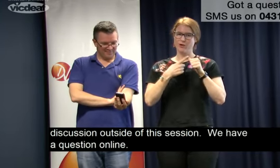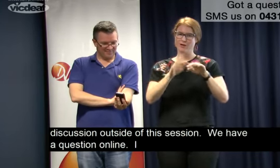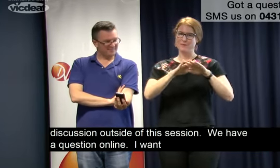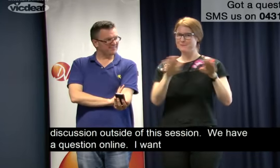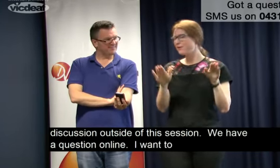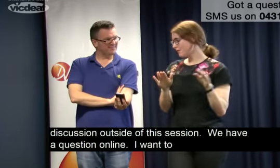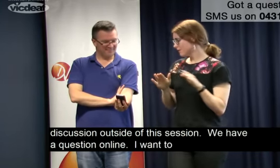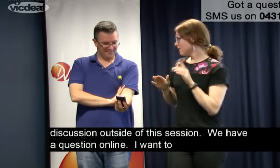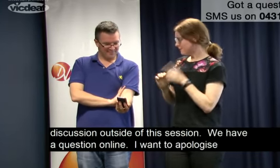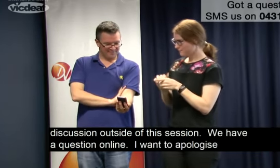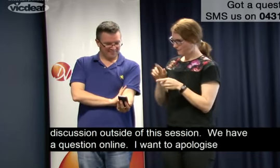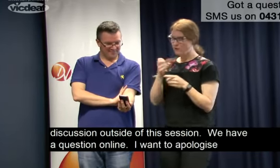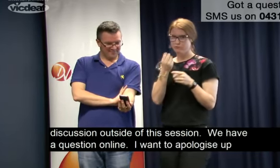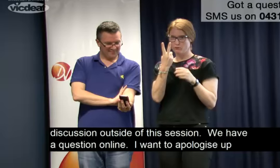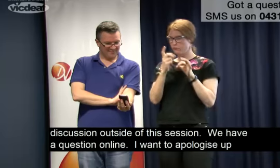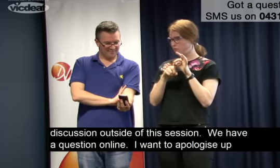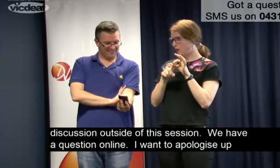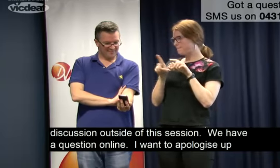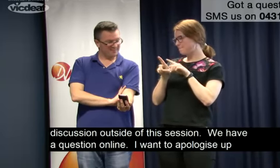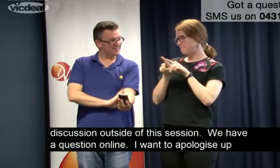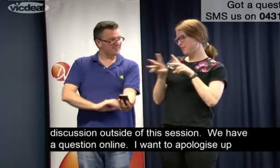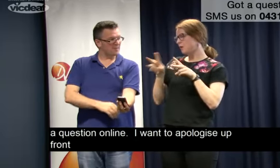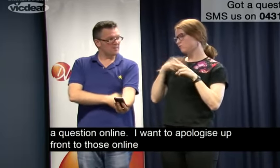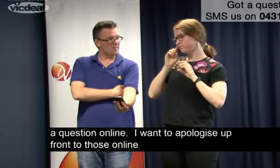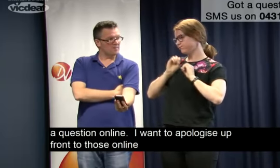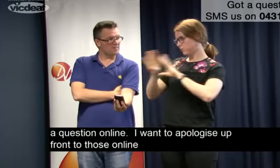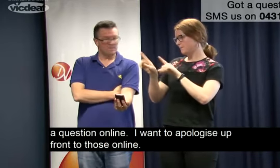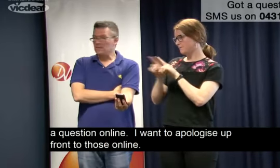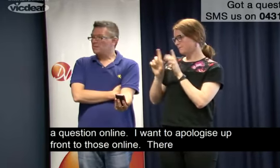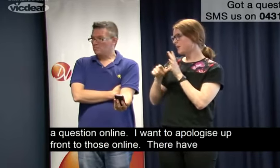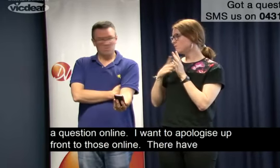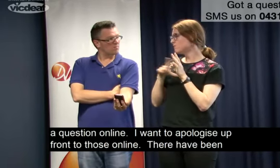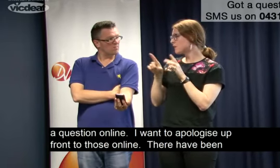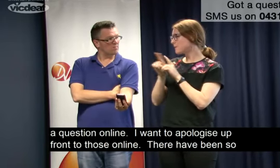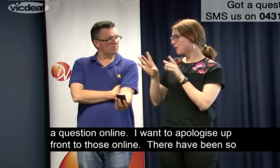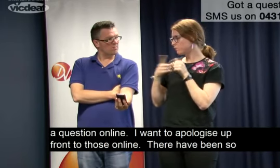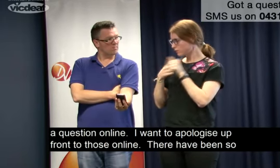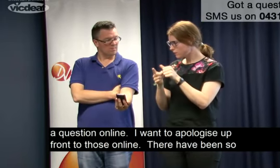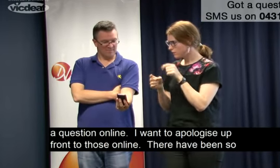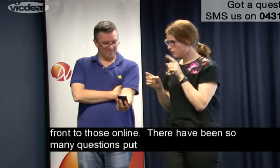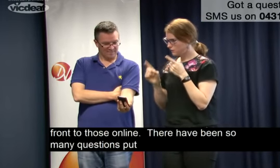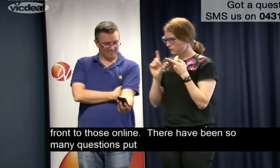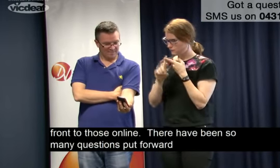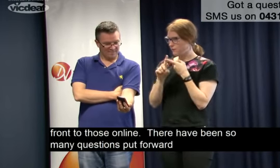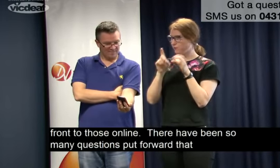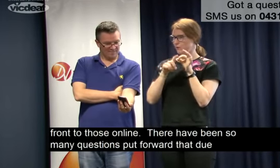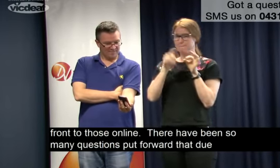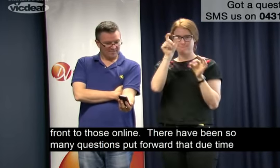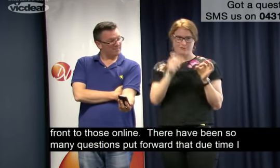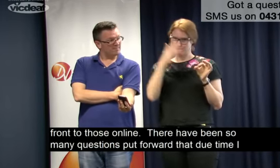online. There's been so many questions that have been put forward, but due to time, I won't be able to ask all of those. First